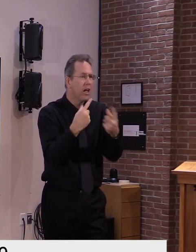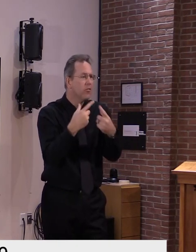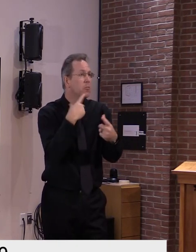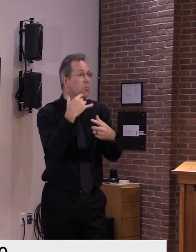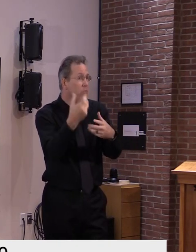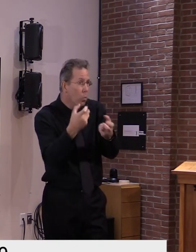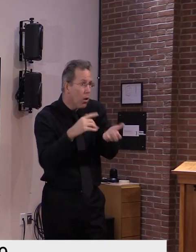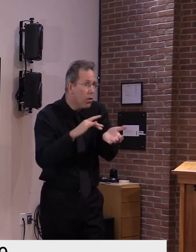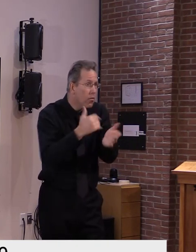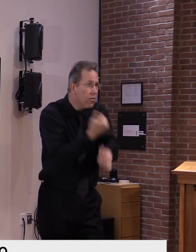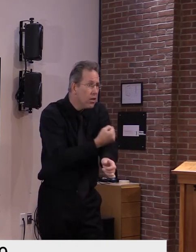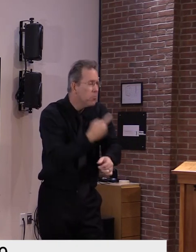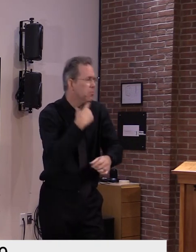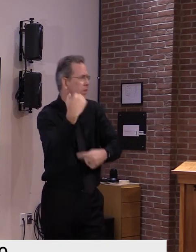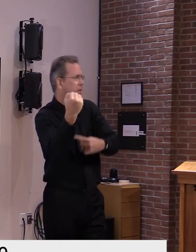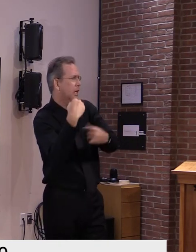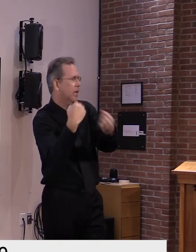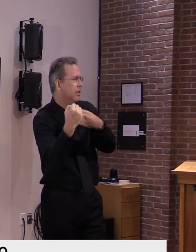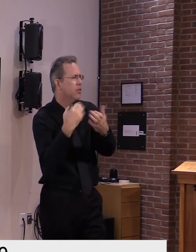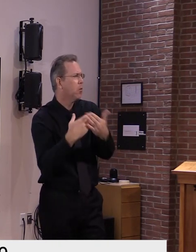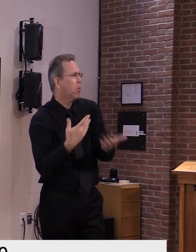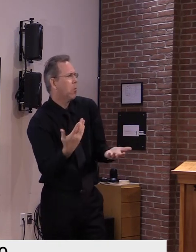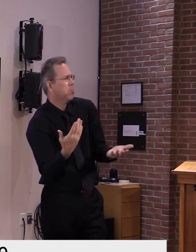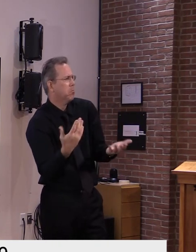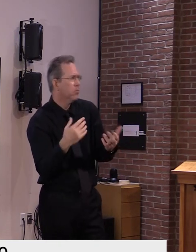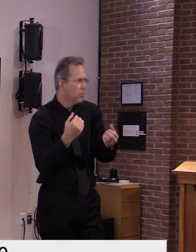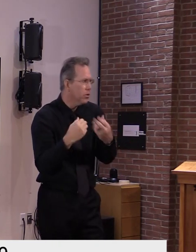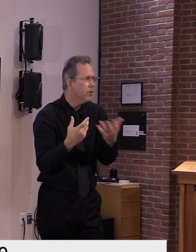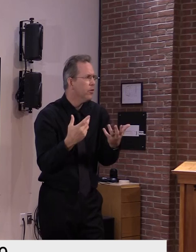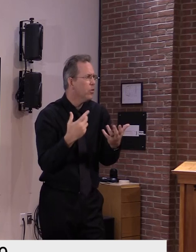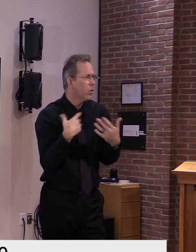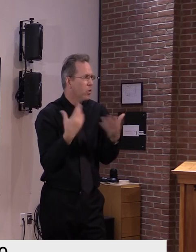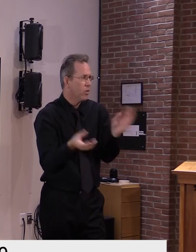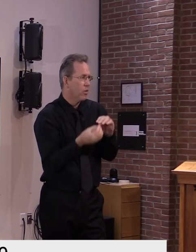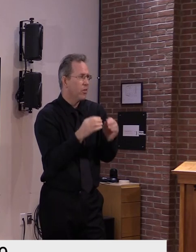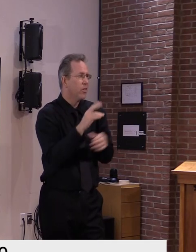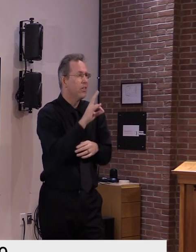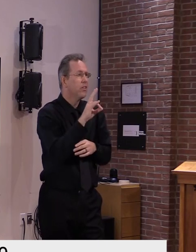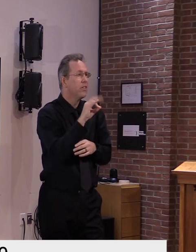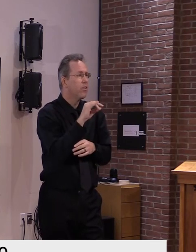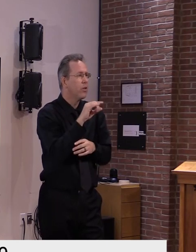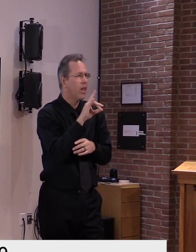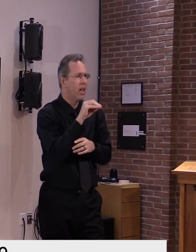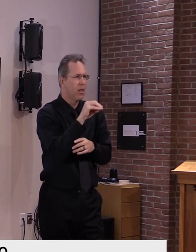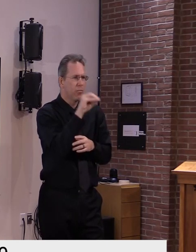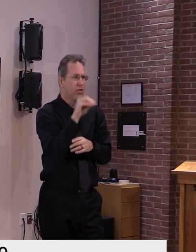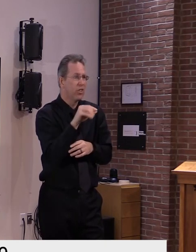in the 70 to over 80% range of people who said that when the vaccine arrived, they would